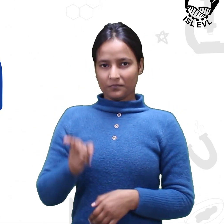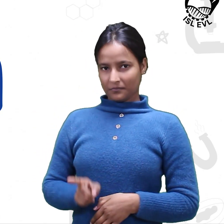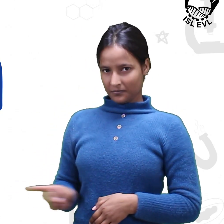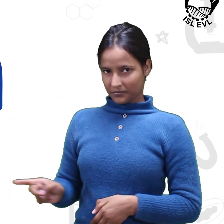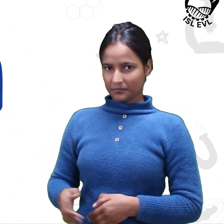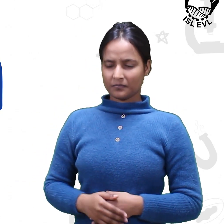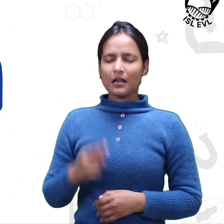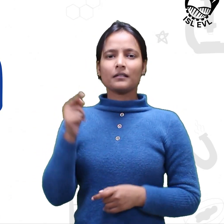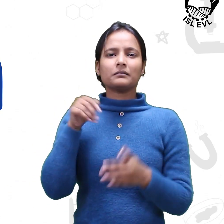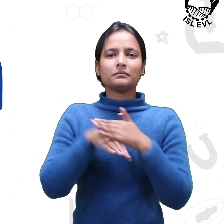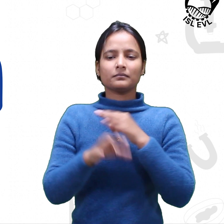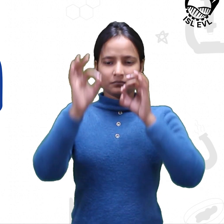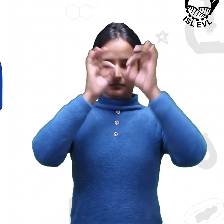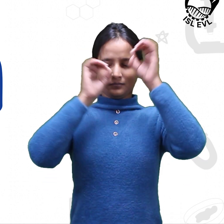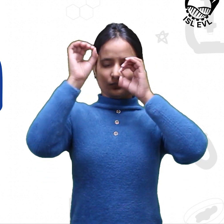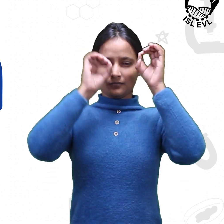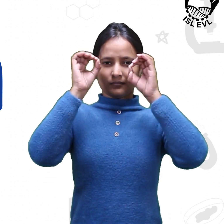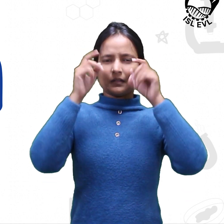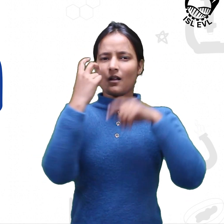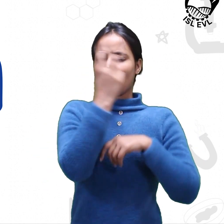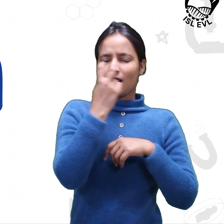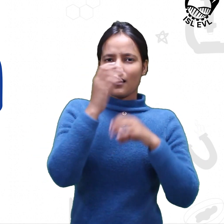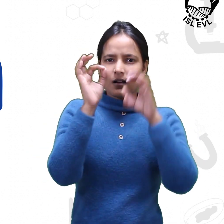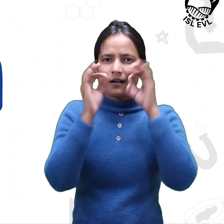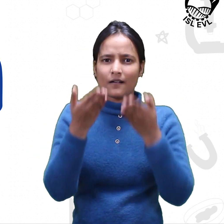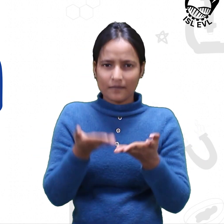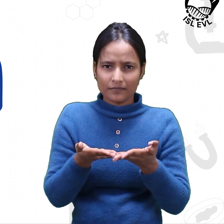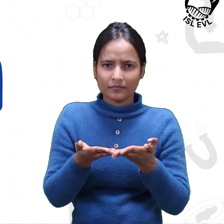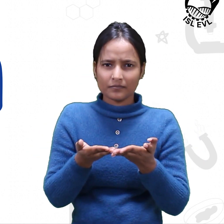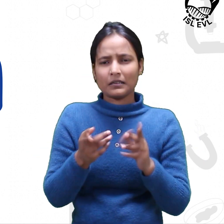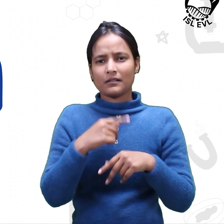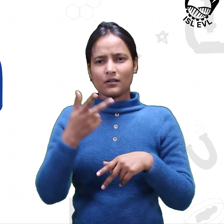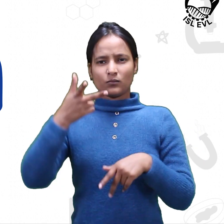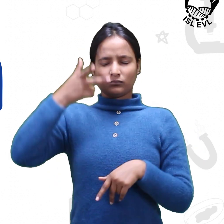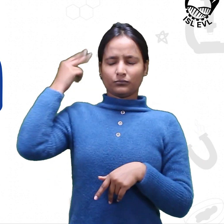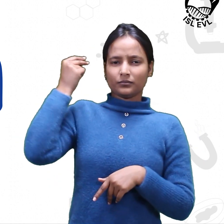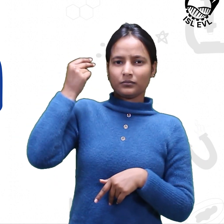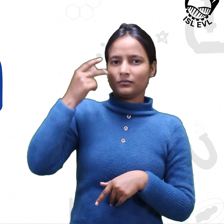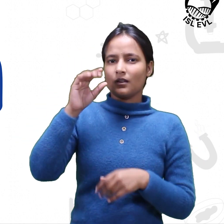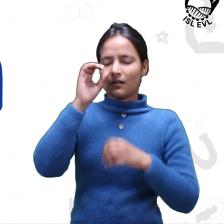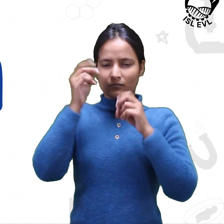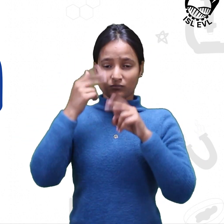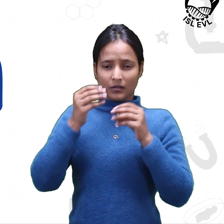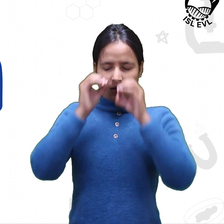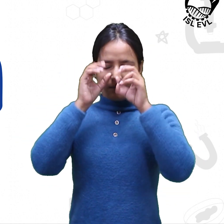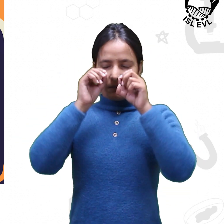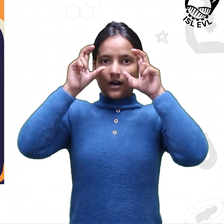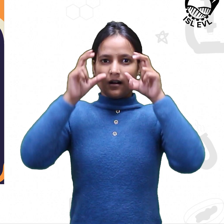the name suggests, is characterized by rapid eye movements. It usually happens closer to the time you wake